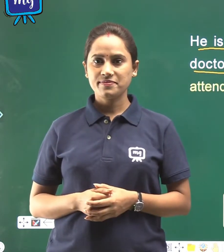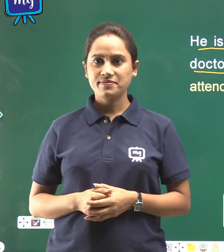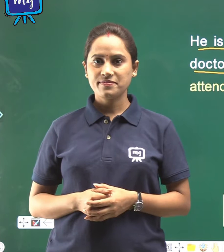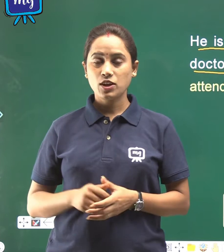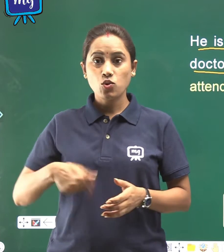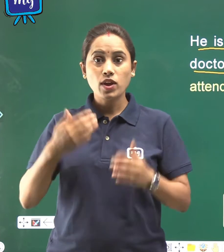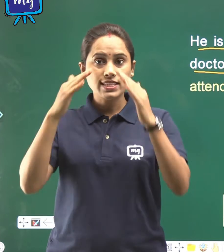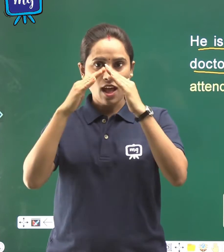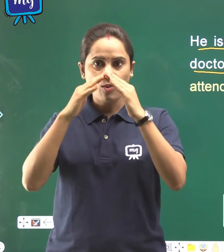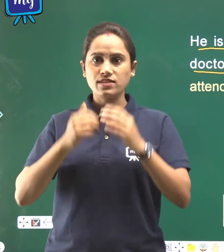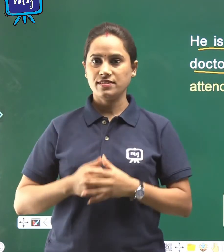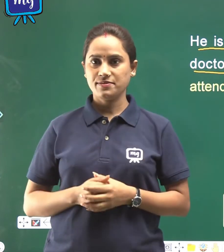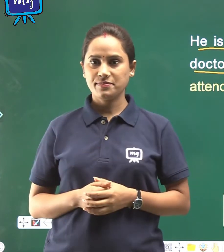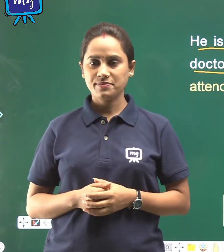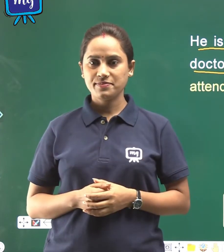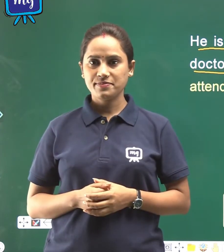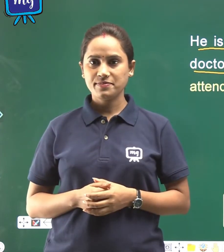to his house